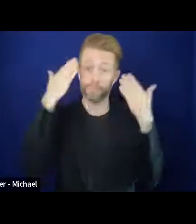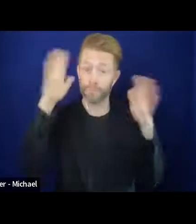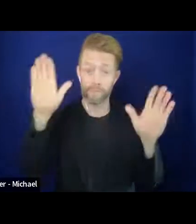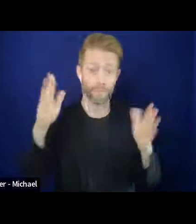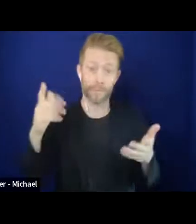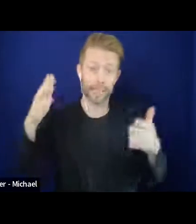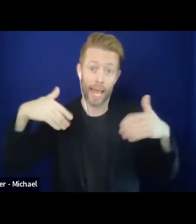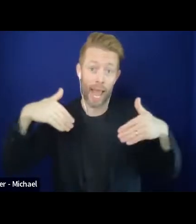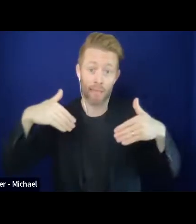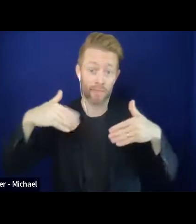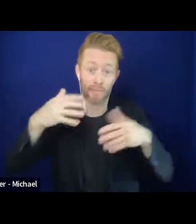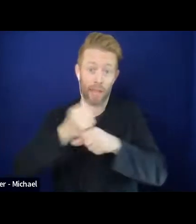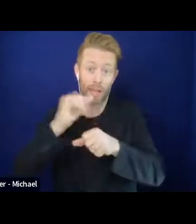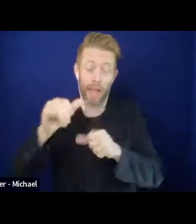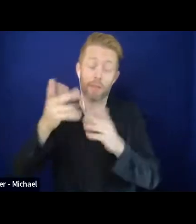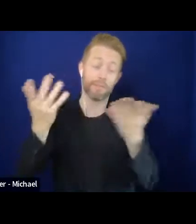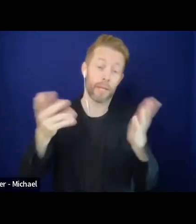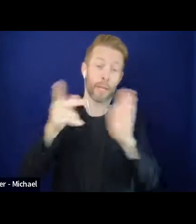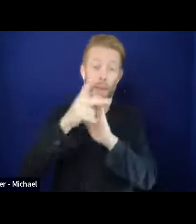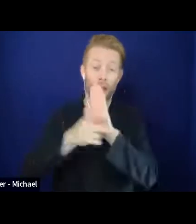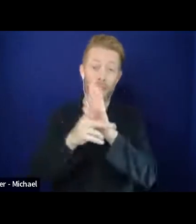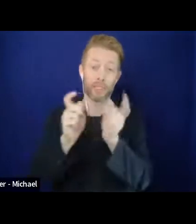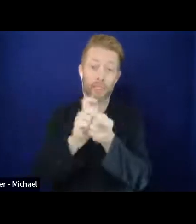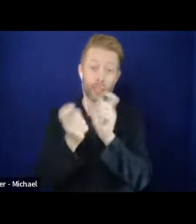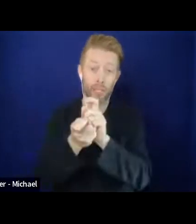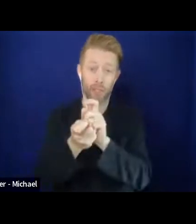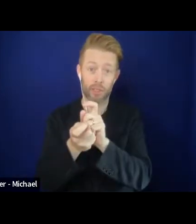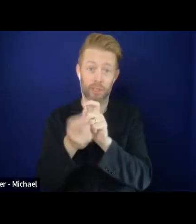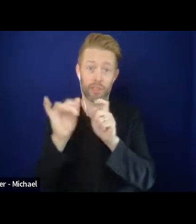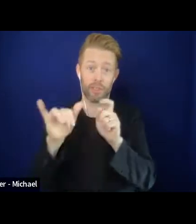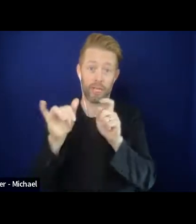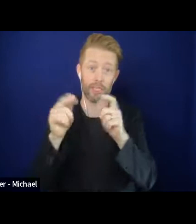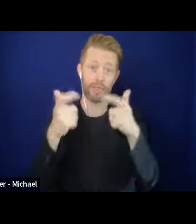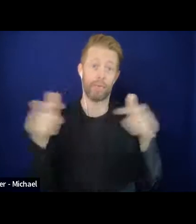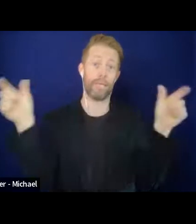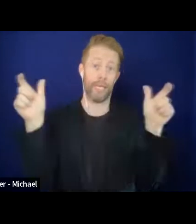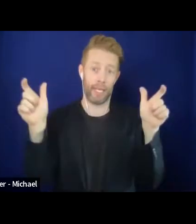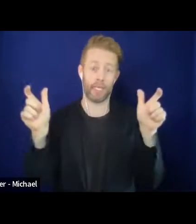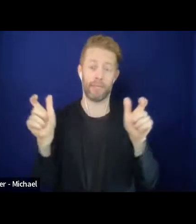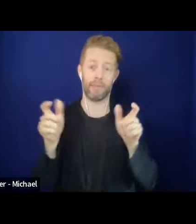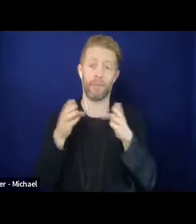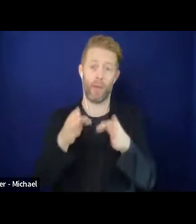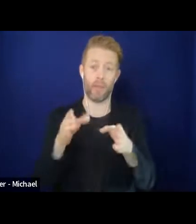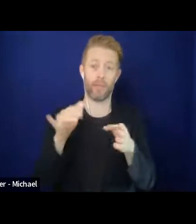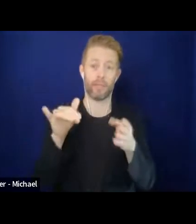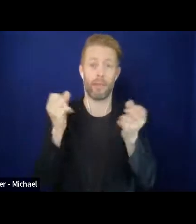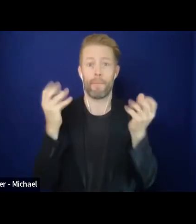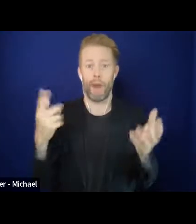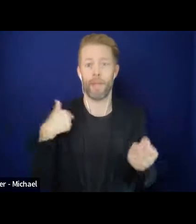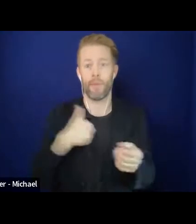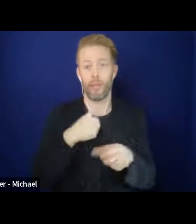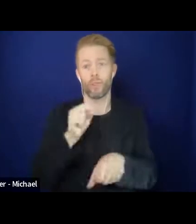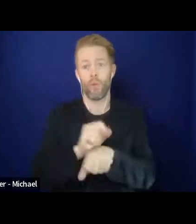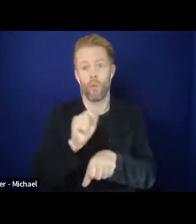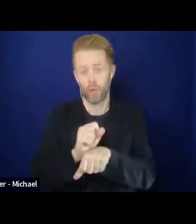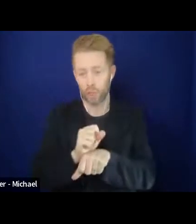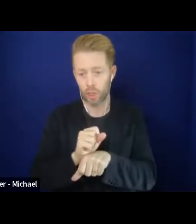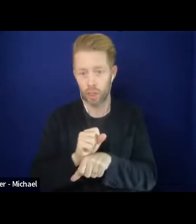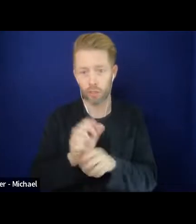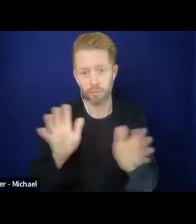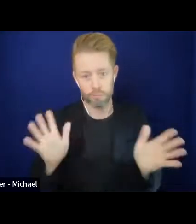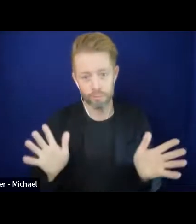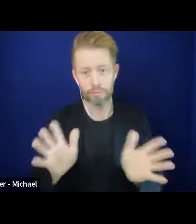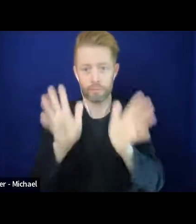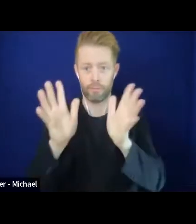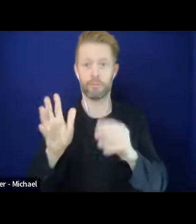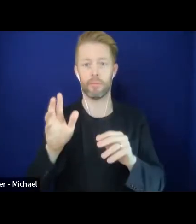Like, policy changes are a major potential avenue, and that's what a lot of us are all working towards and pushing for. Those of us here